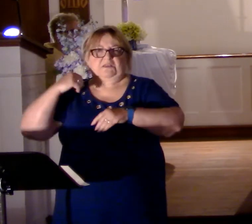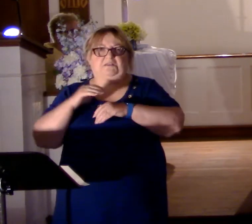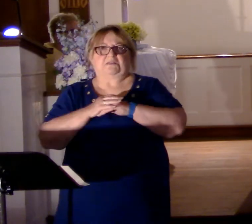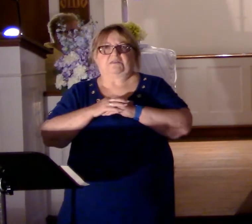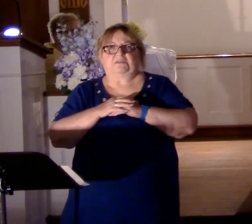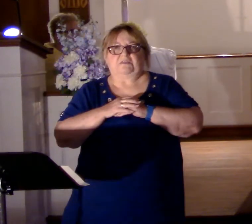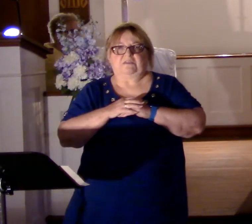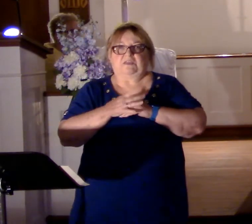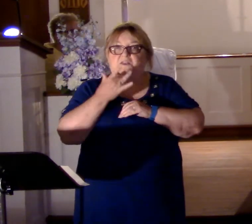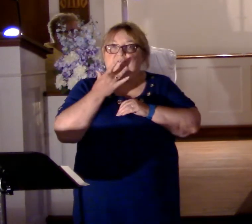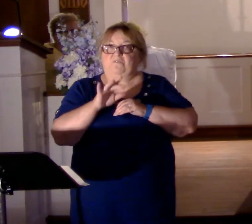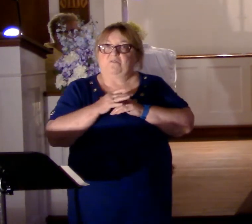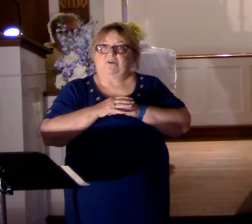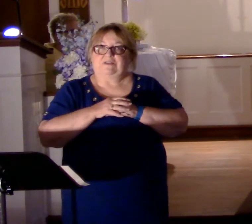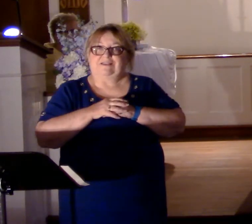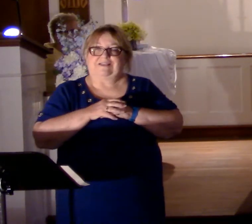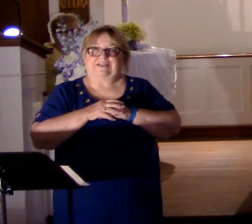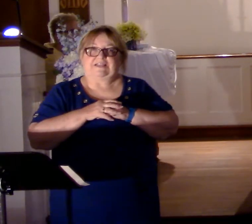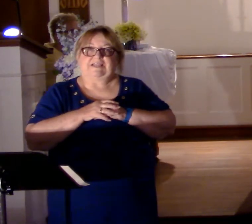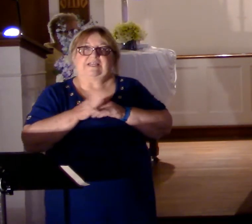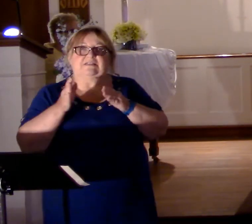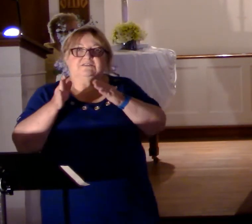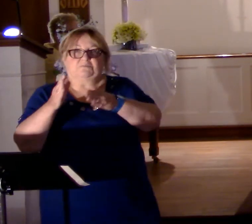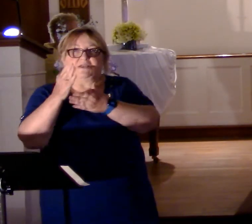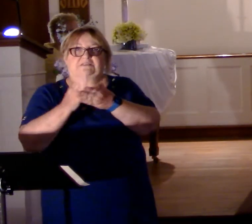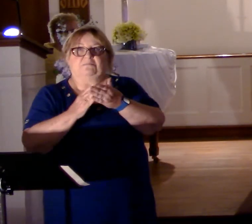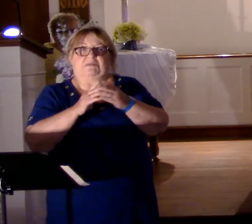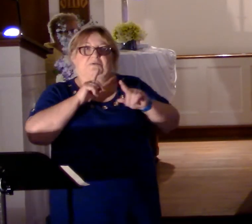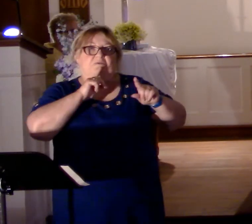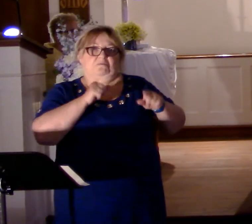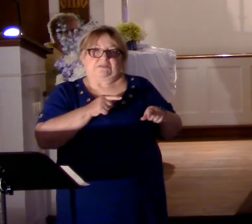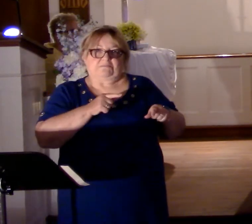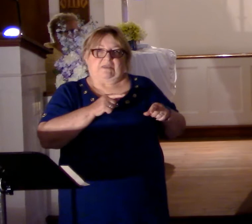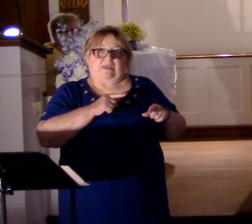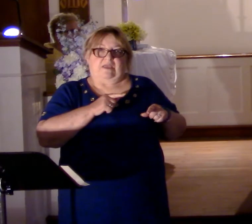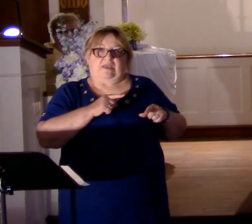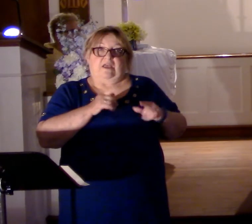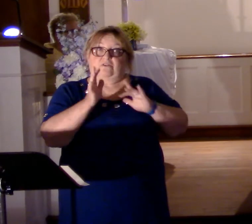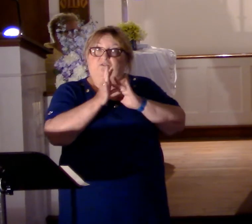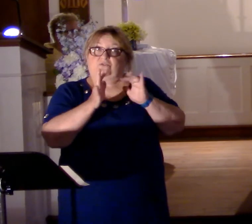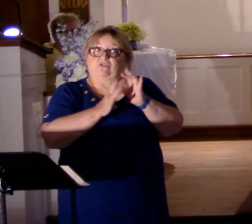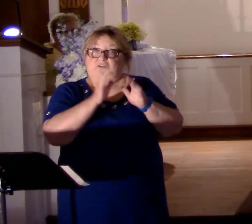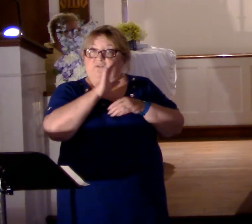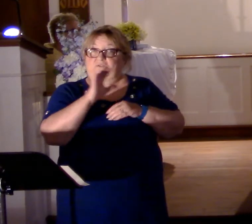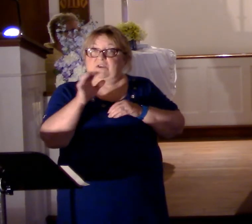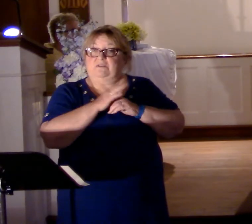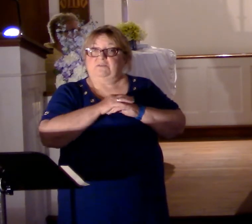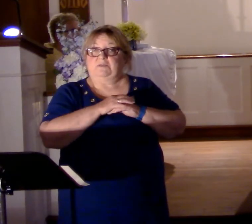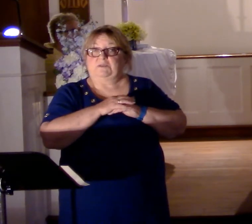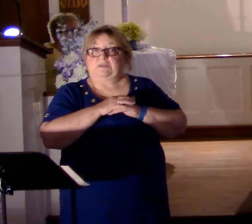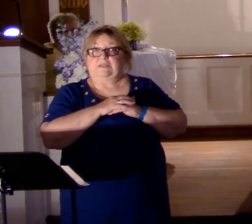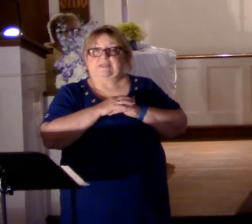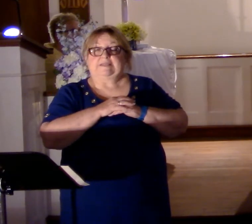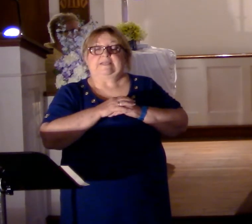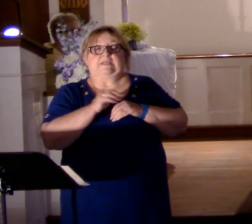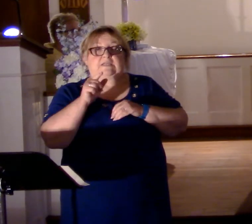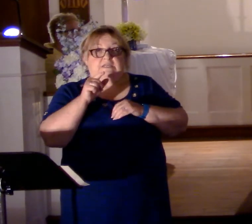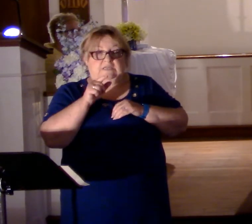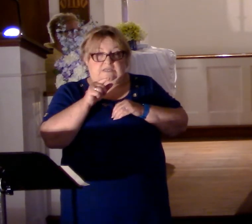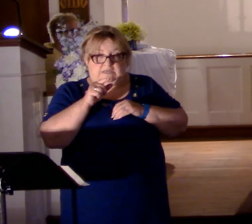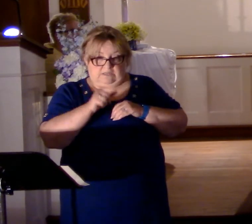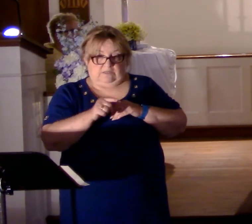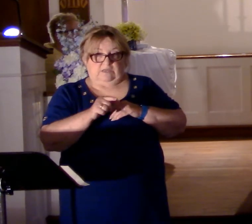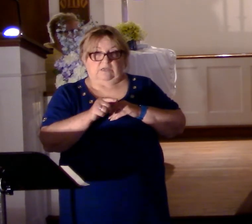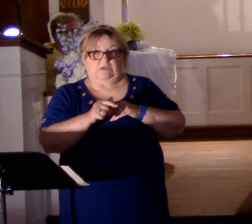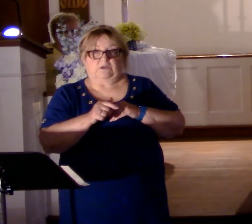And unfortunately, this is the way some people respond to Jesus Christ. There is